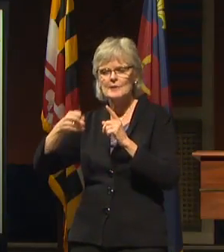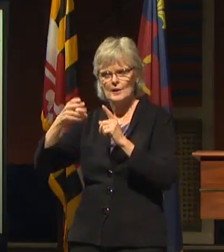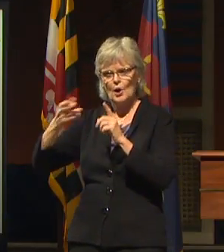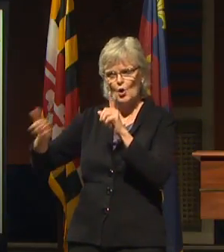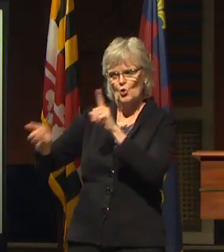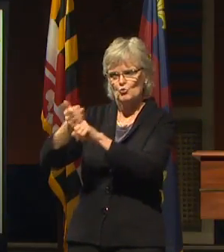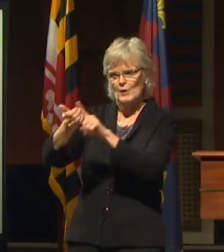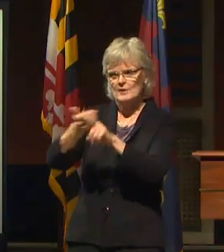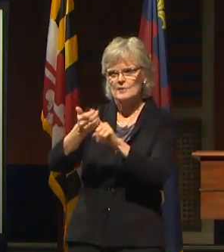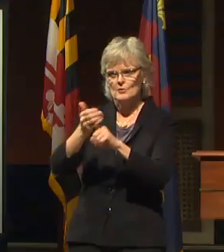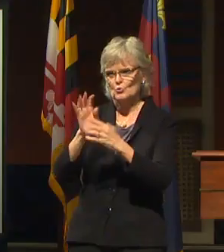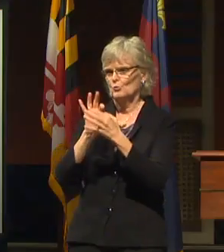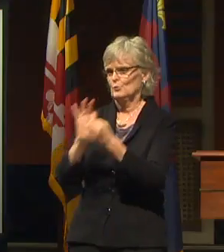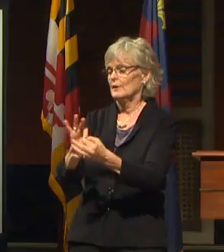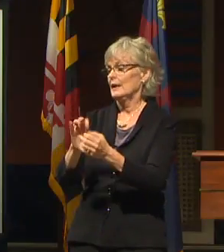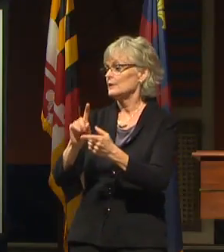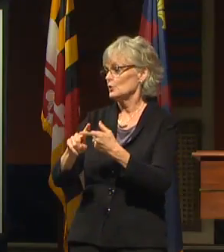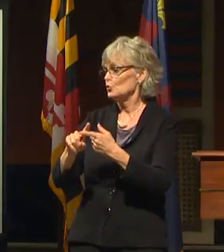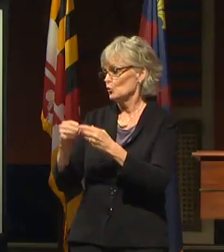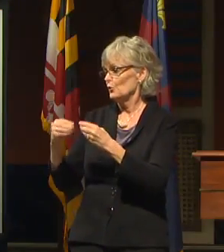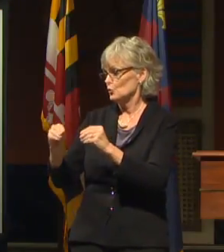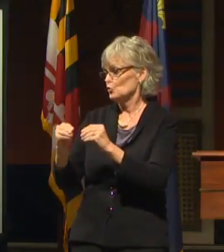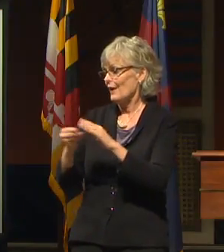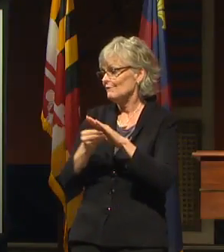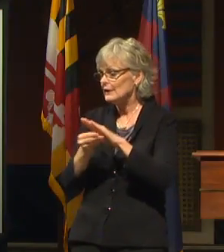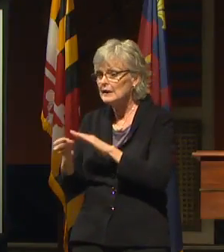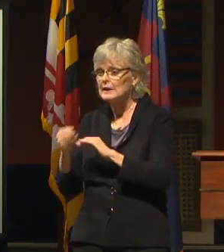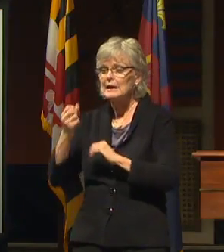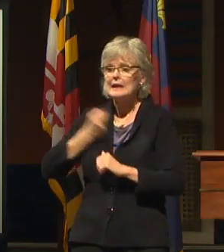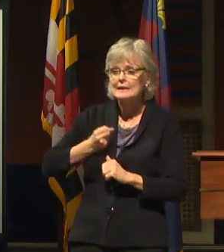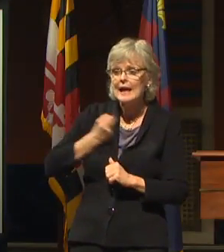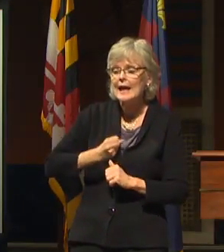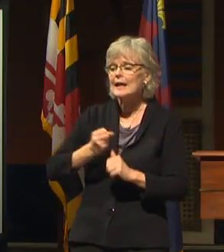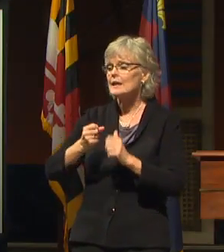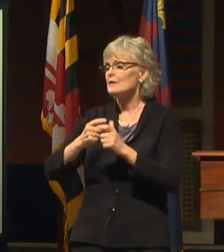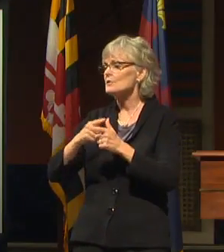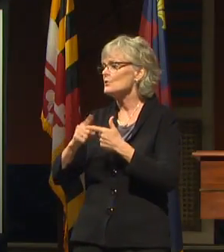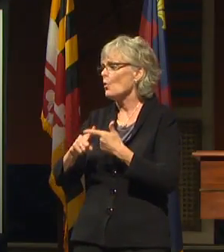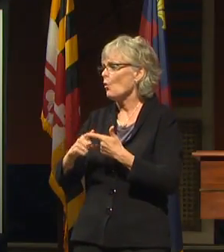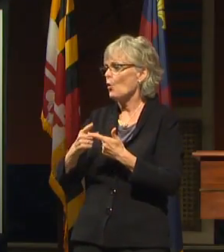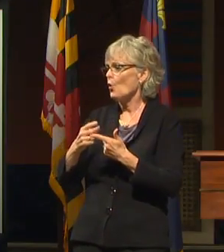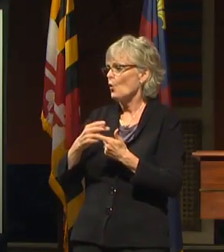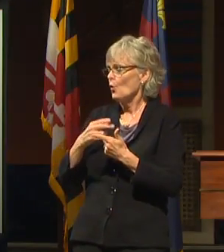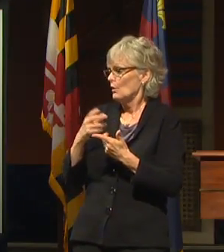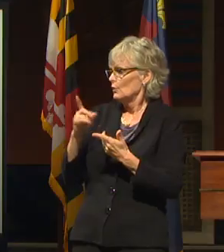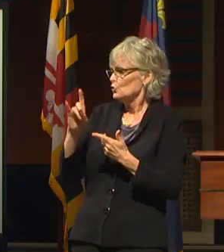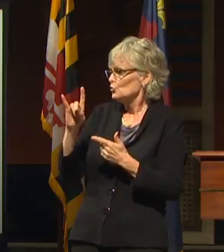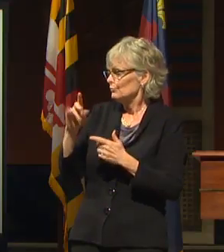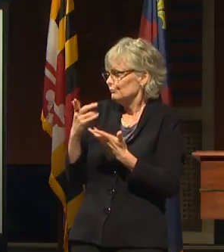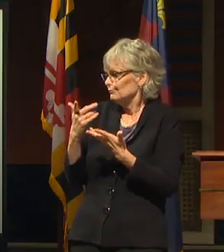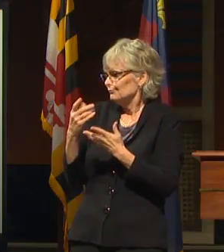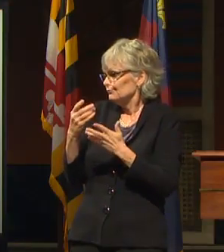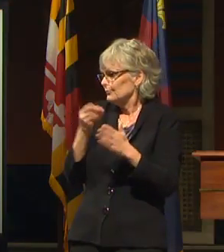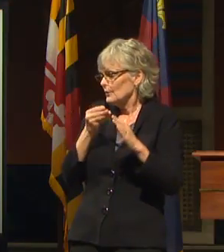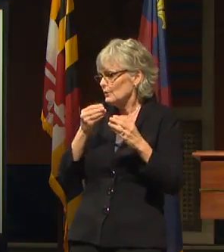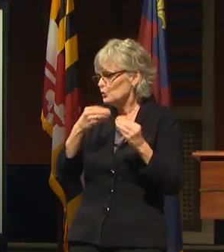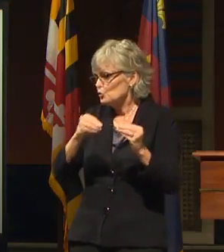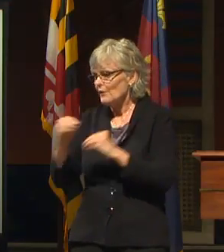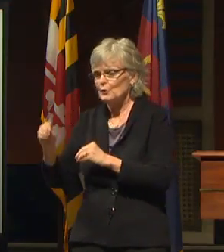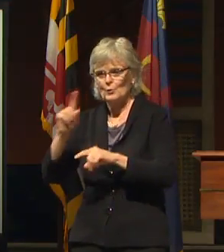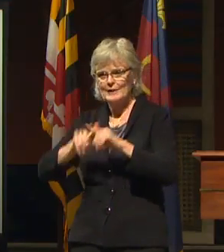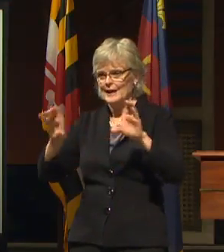arrests related to human trafficking. But whether it's gangs or human trafficking, we can't go about this alone. Montgomery County and the